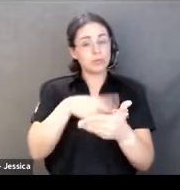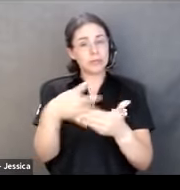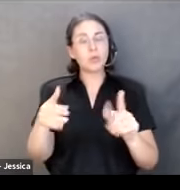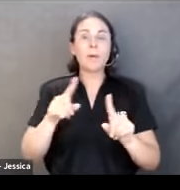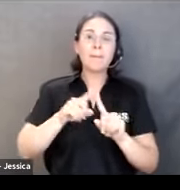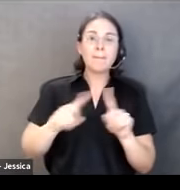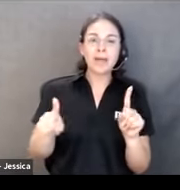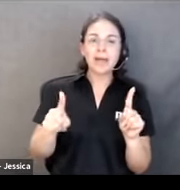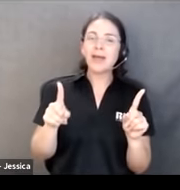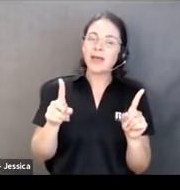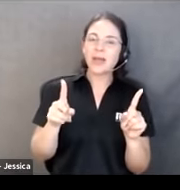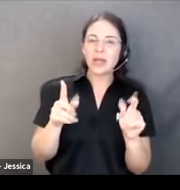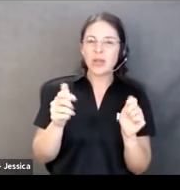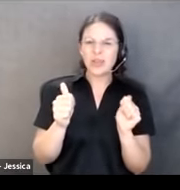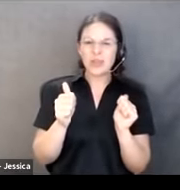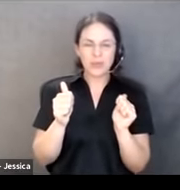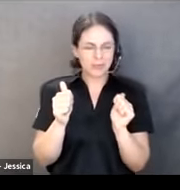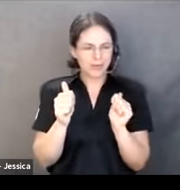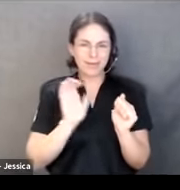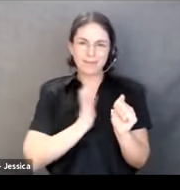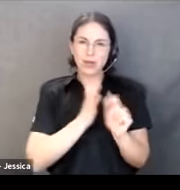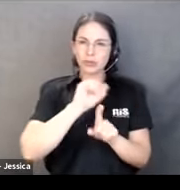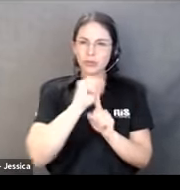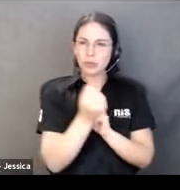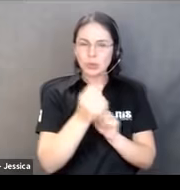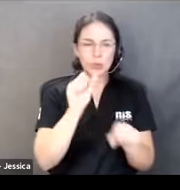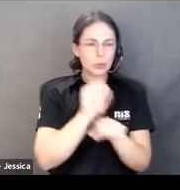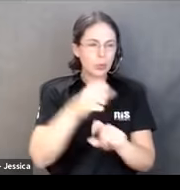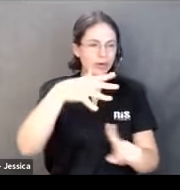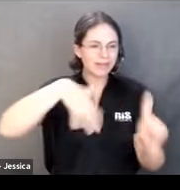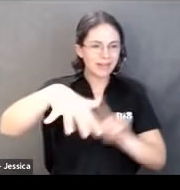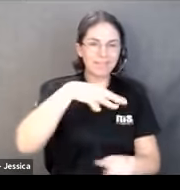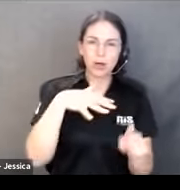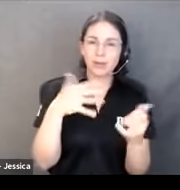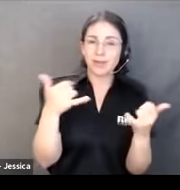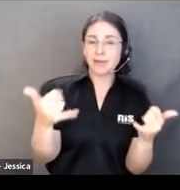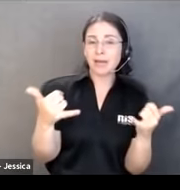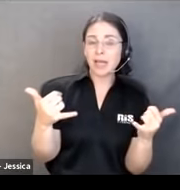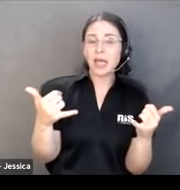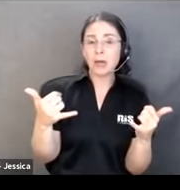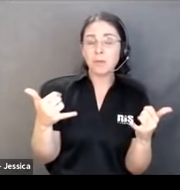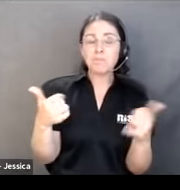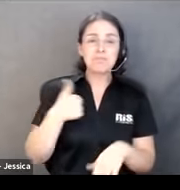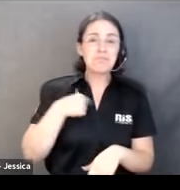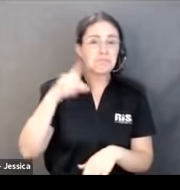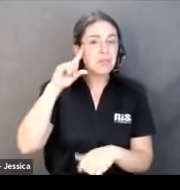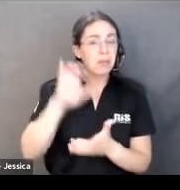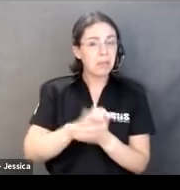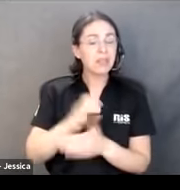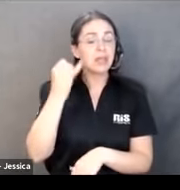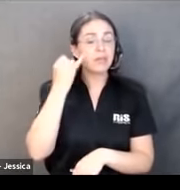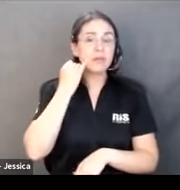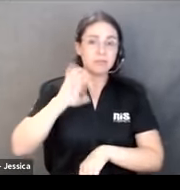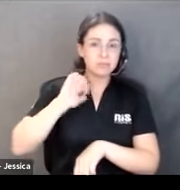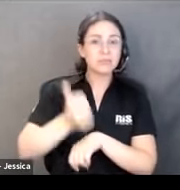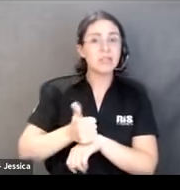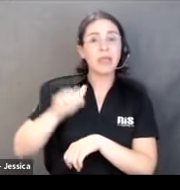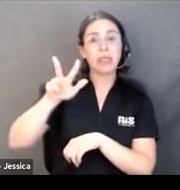Given our current situation, our current work environment, our current workforce environment, I believe if we were to implement a 32-hour work